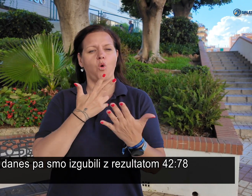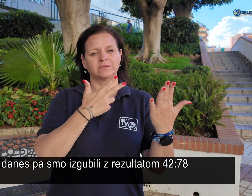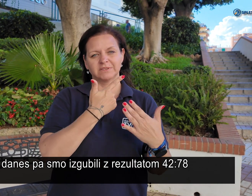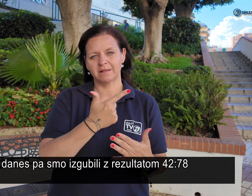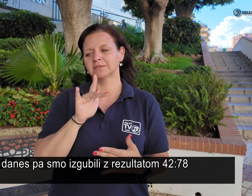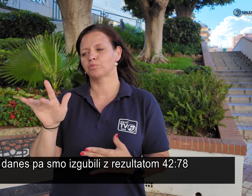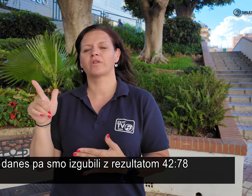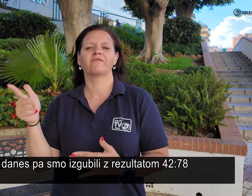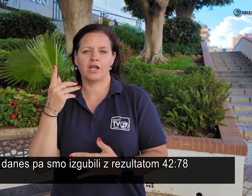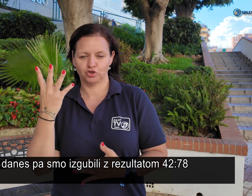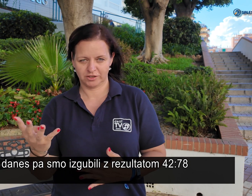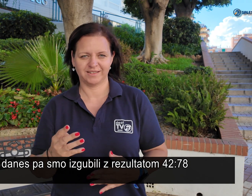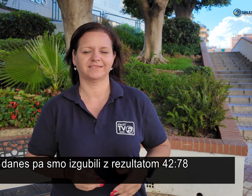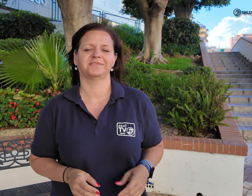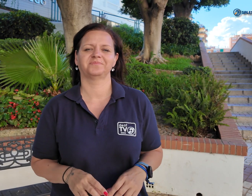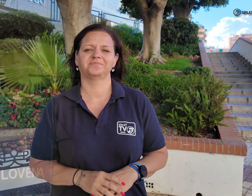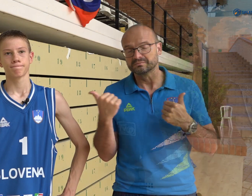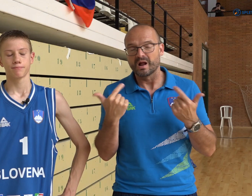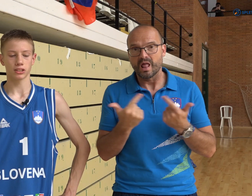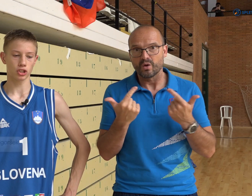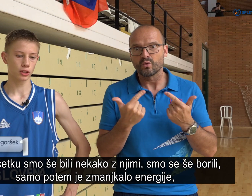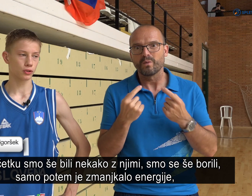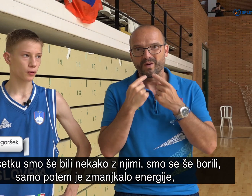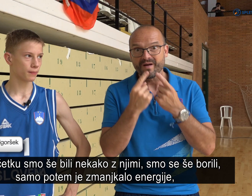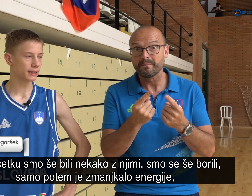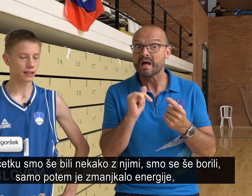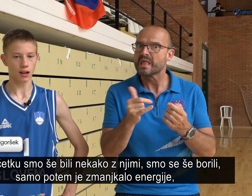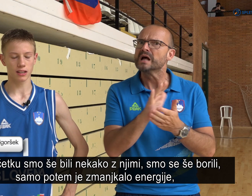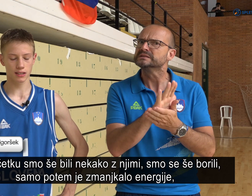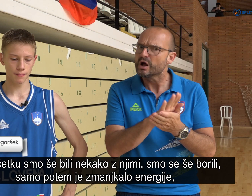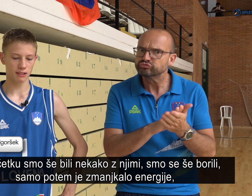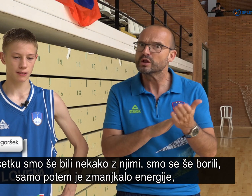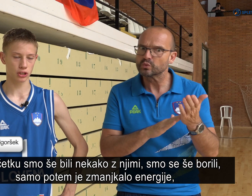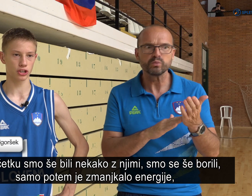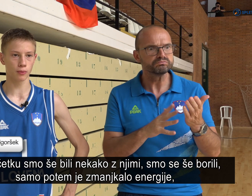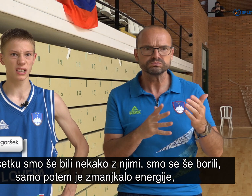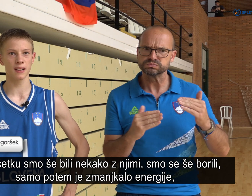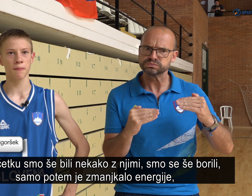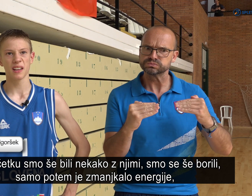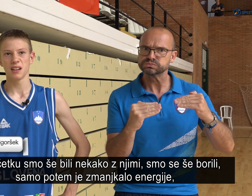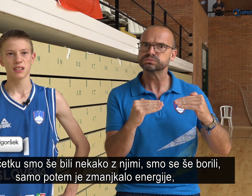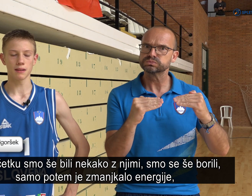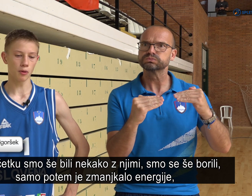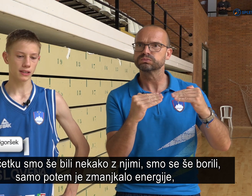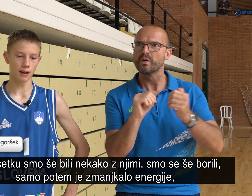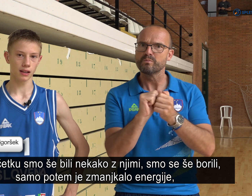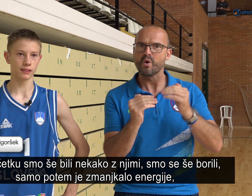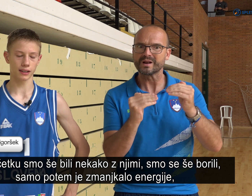to clear my head. Na začetku smo še bili nekako z njimi, smo se še borili, sam pol je zmanjkalo